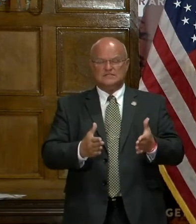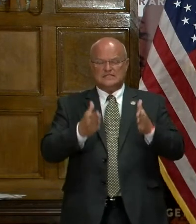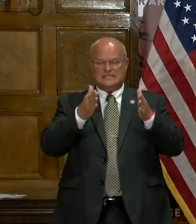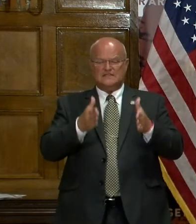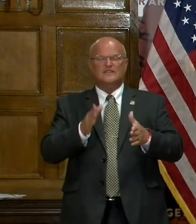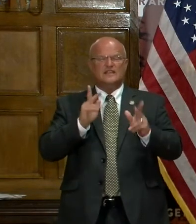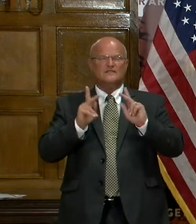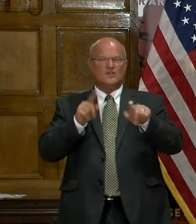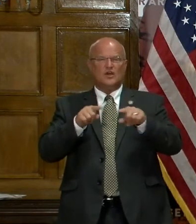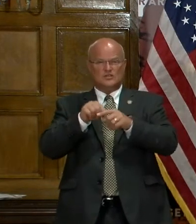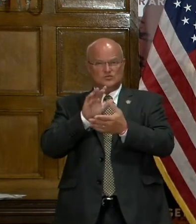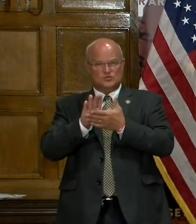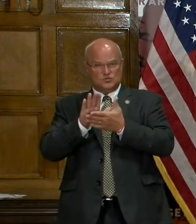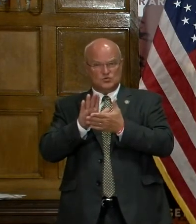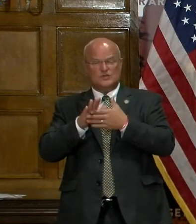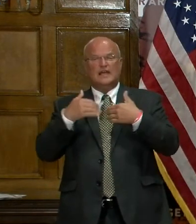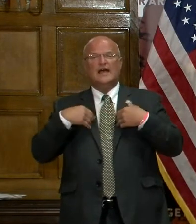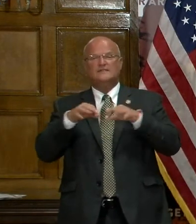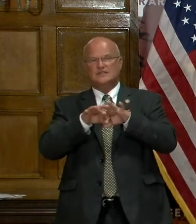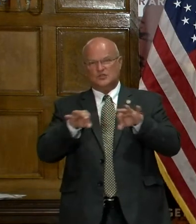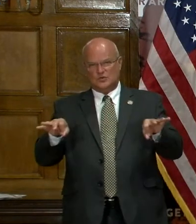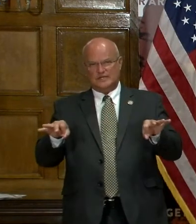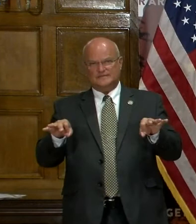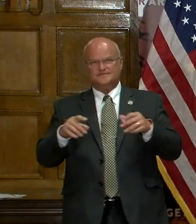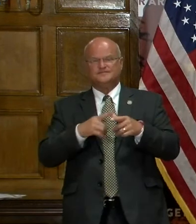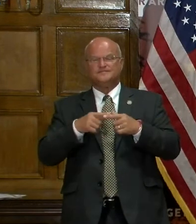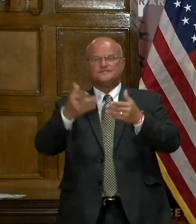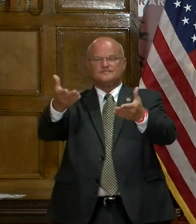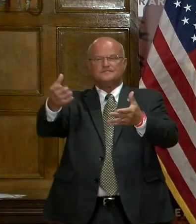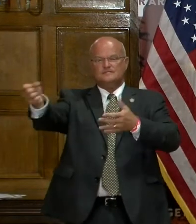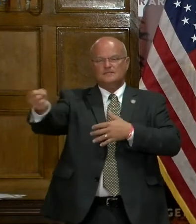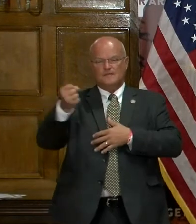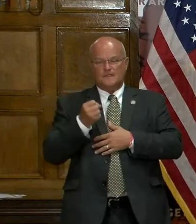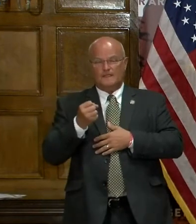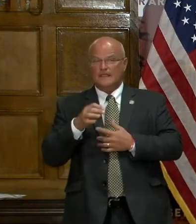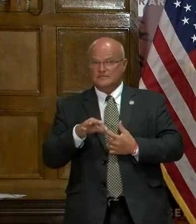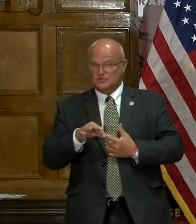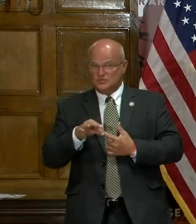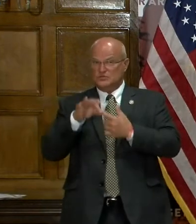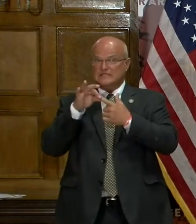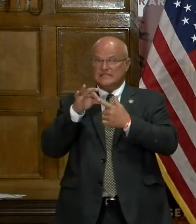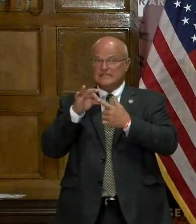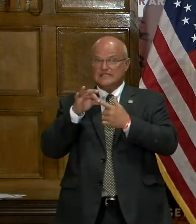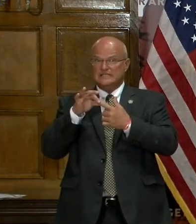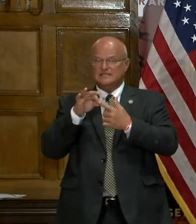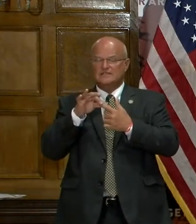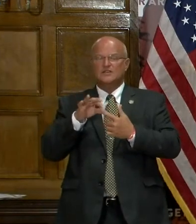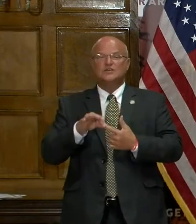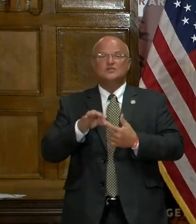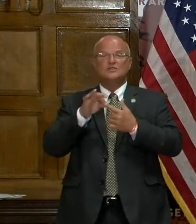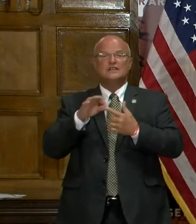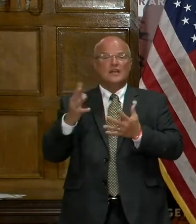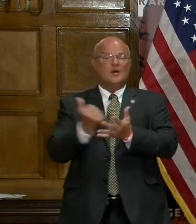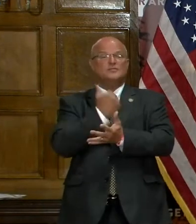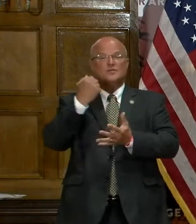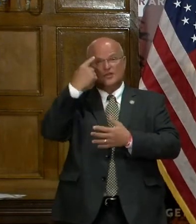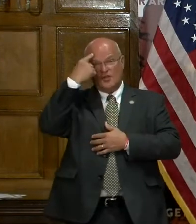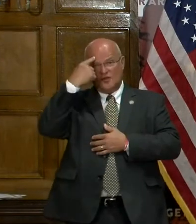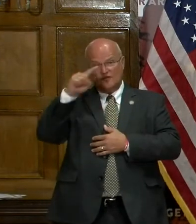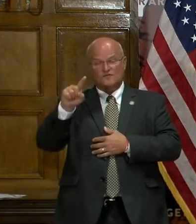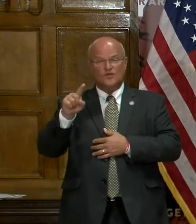have gone to the school and have a degree, and then bringing them in. This is a unique, if I may, Governor, this is a unique opportunity